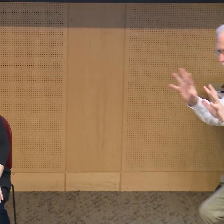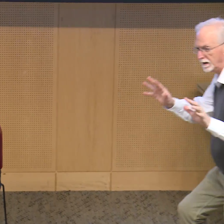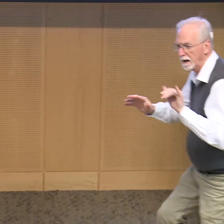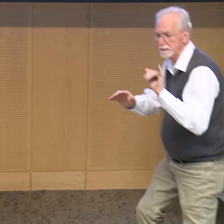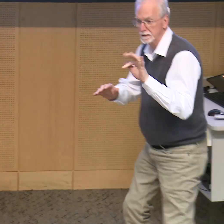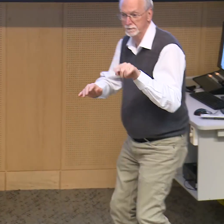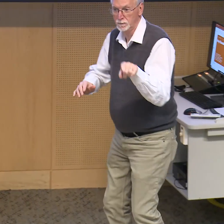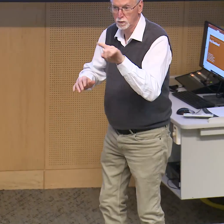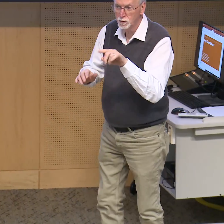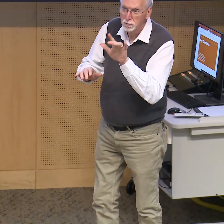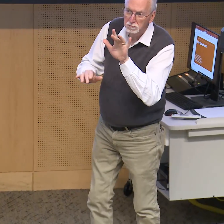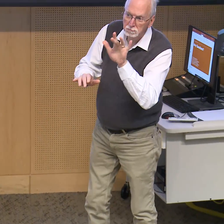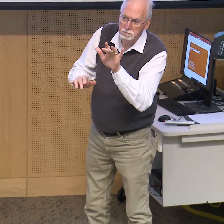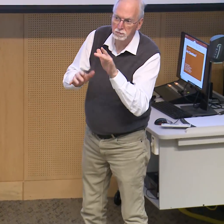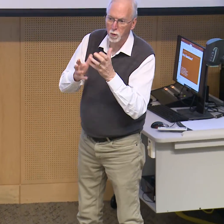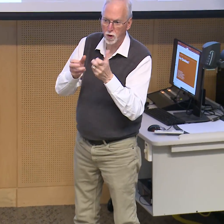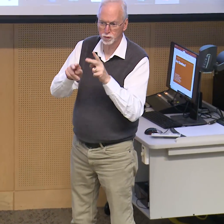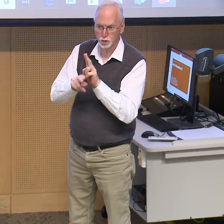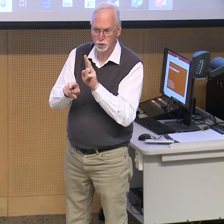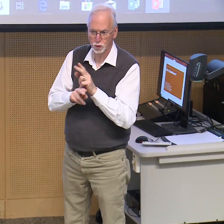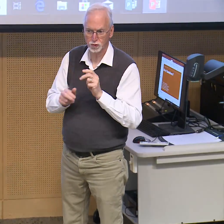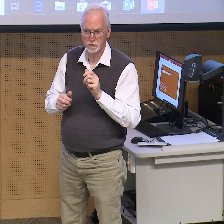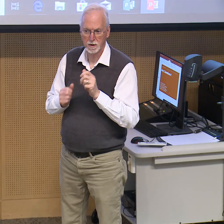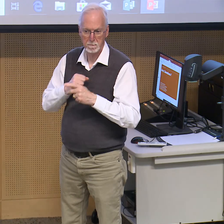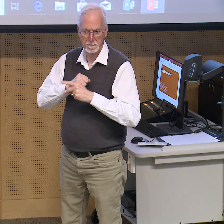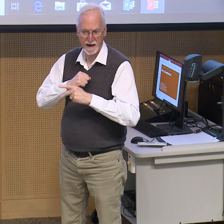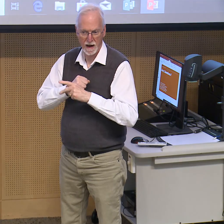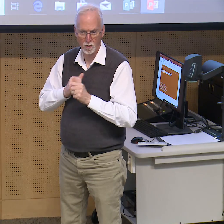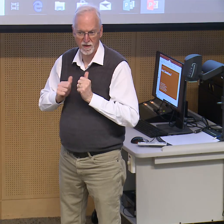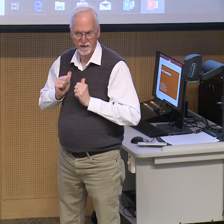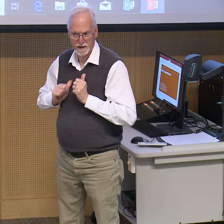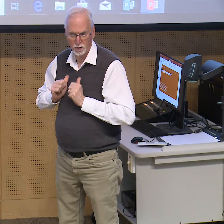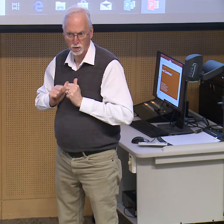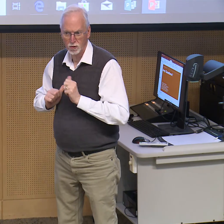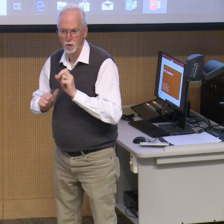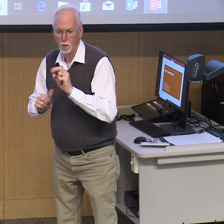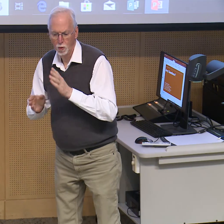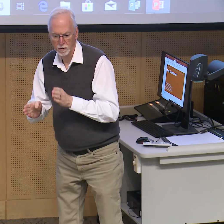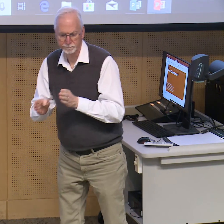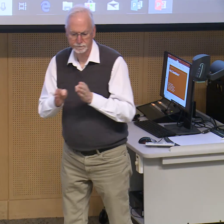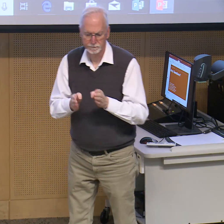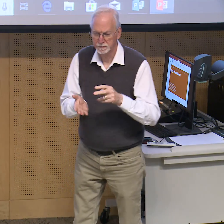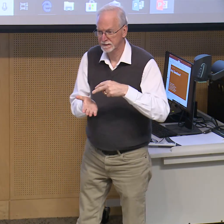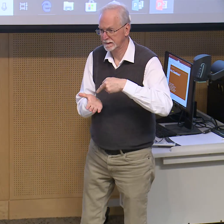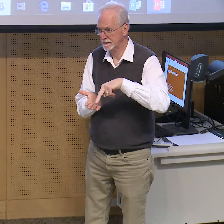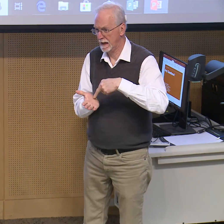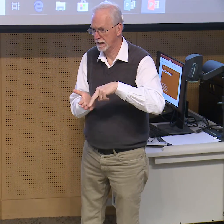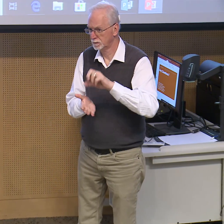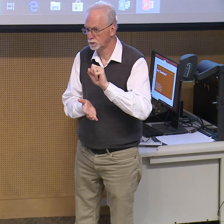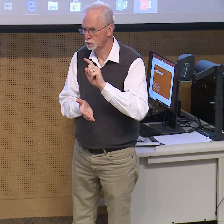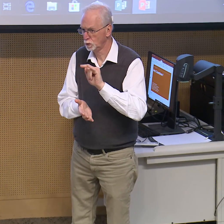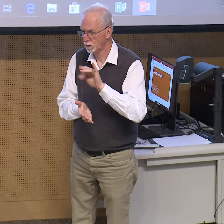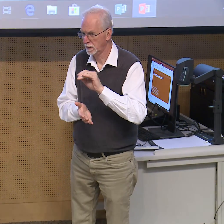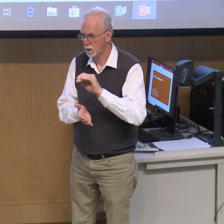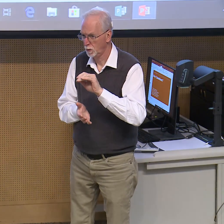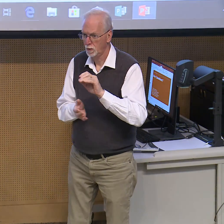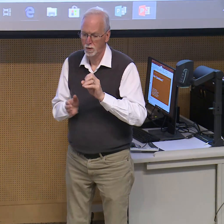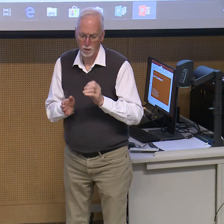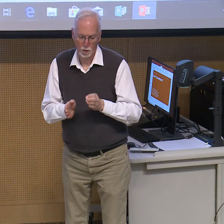Just to clarify, if you want to use Panera Theater or the dance studio